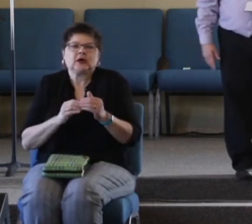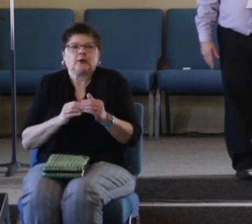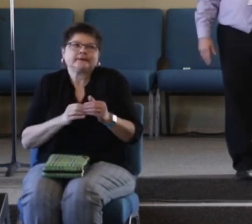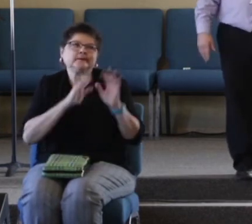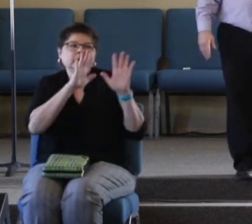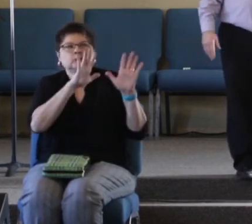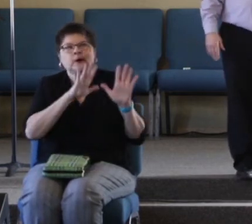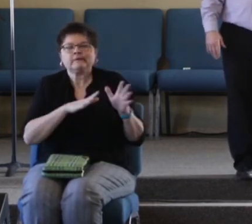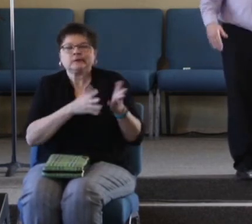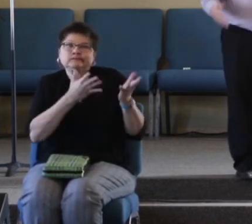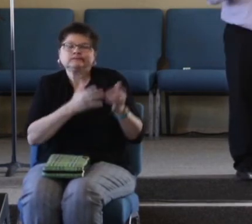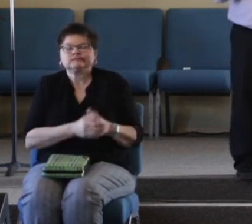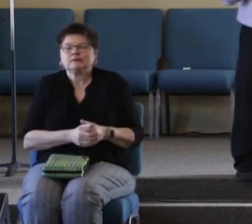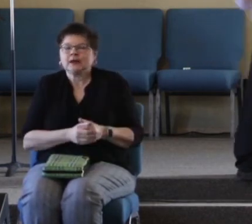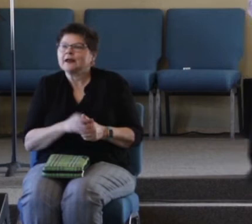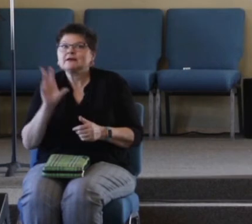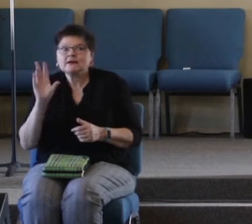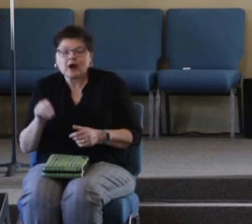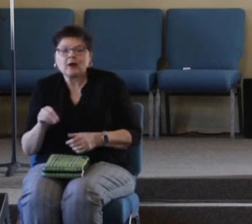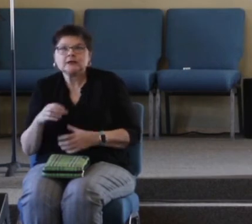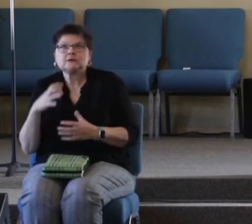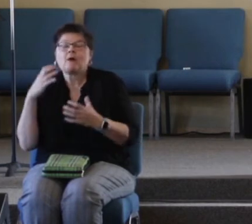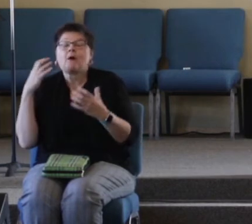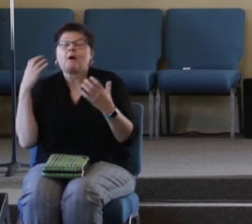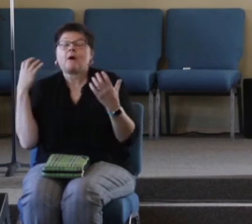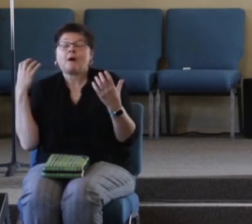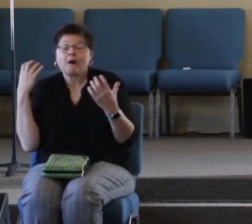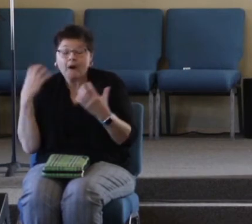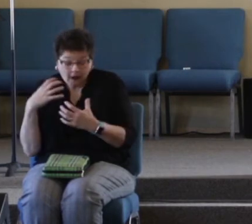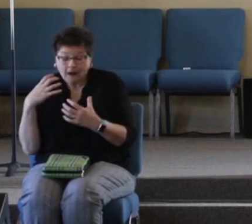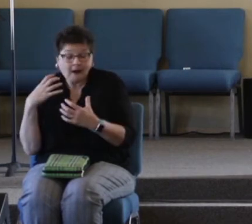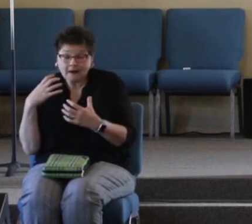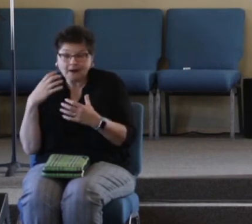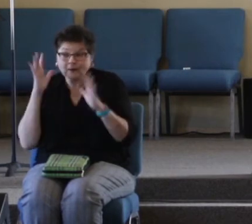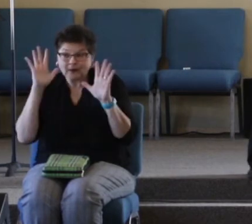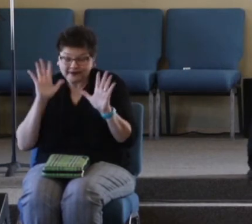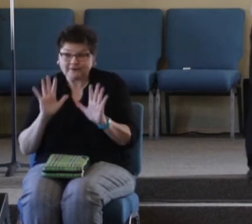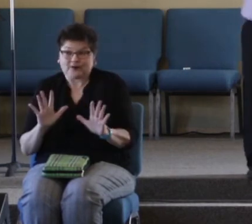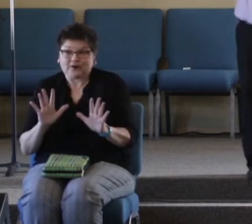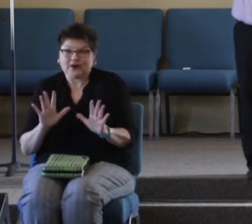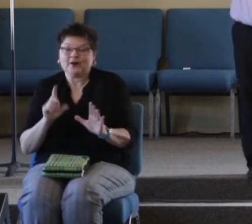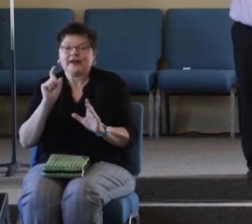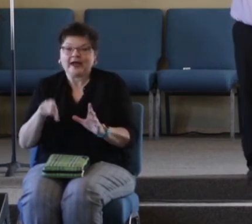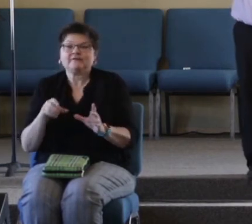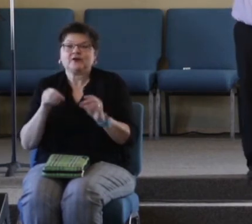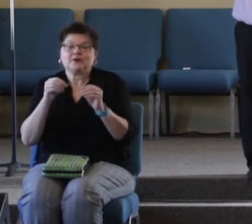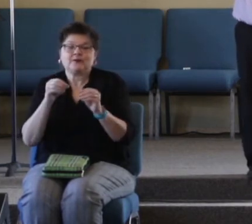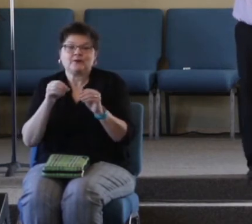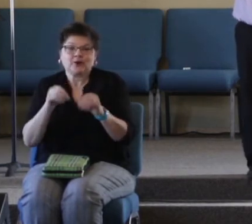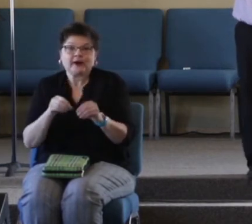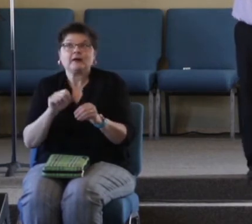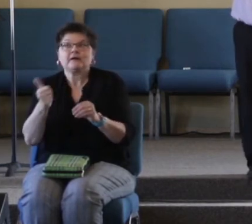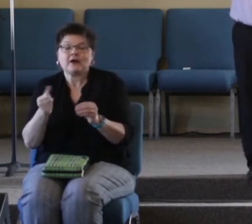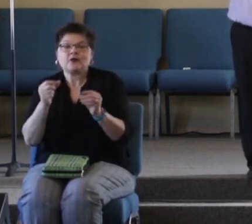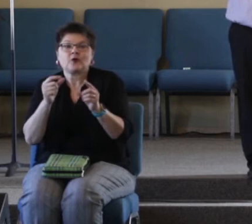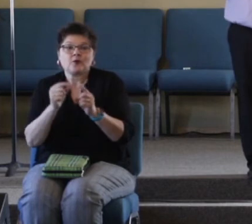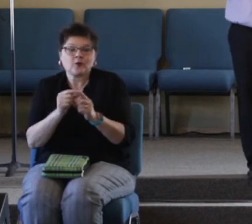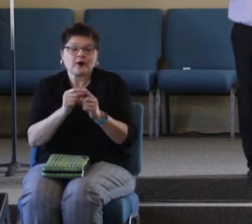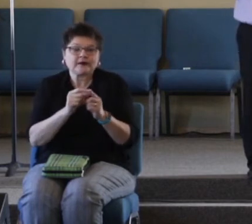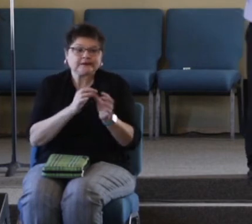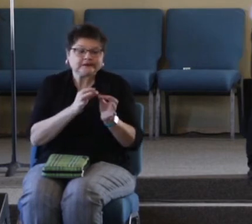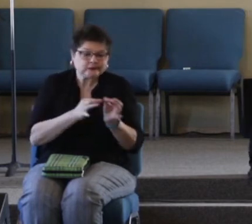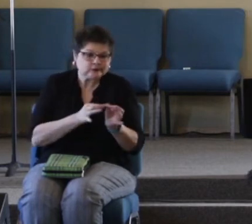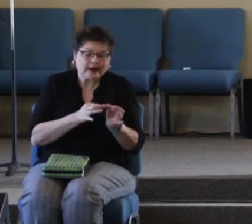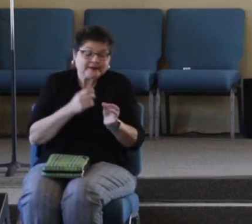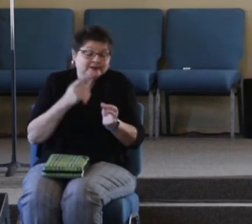wonderful. No, he's awesomely wonderful. See, we have to put something before it to describe, because we don't really